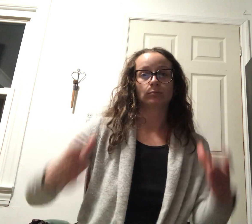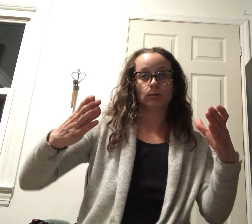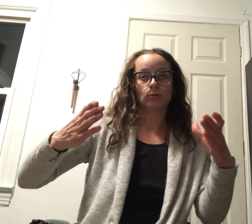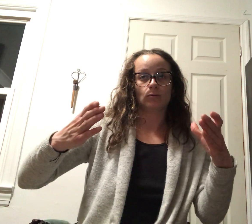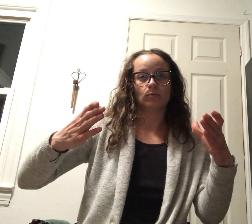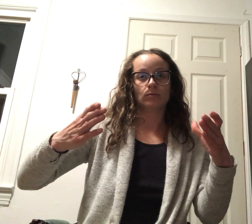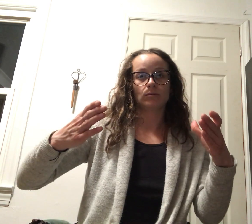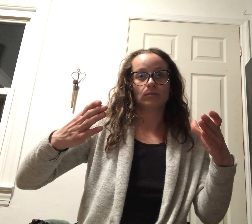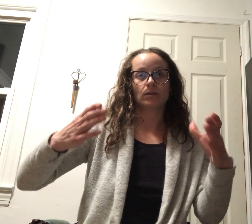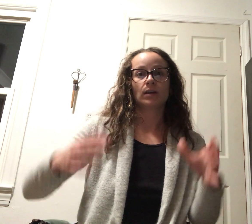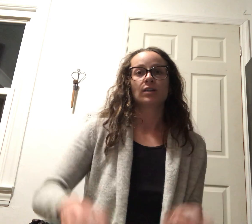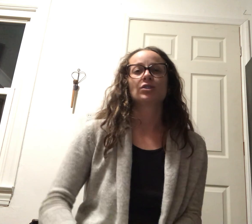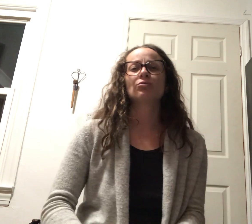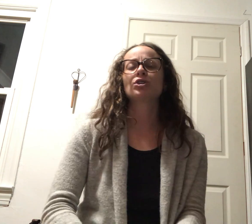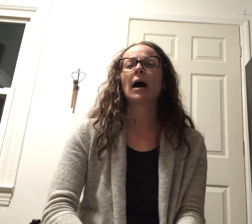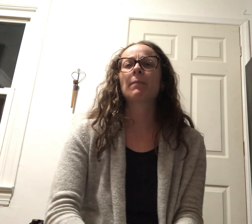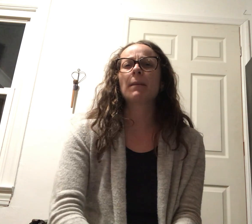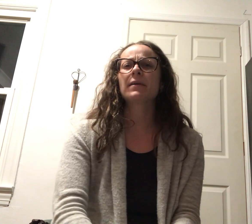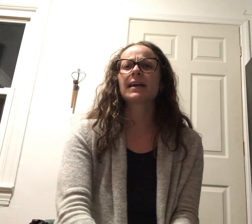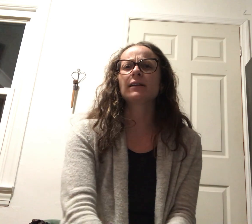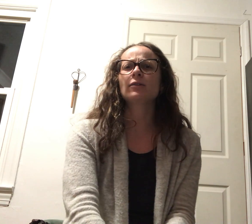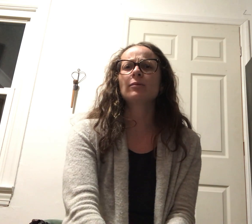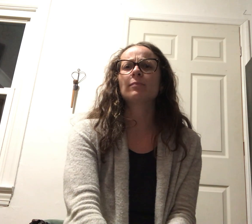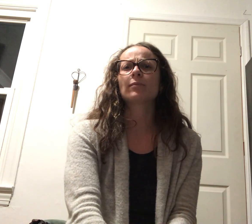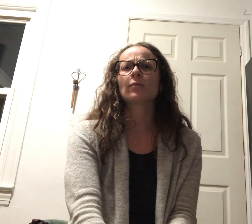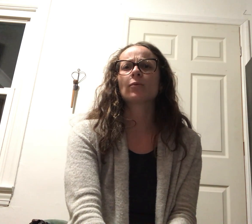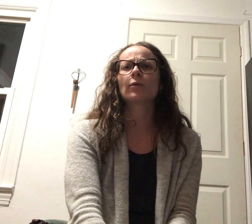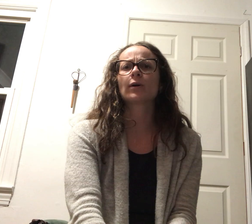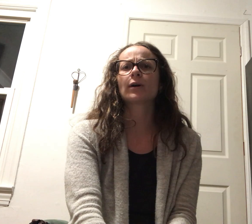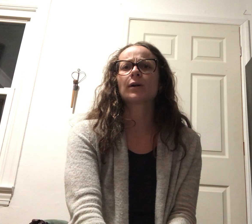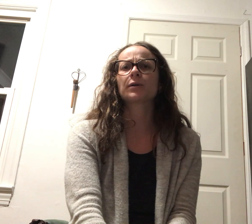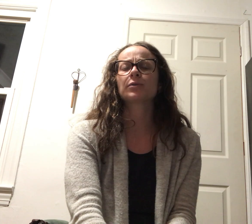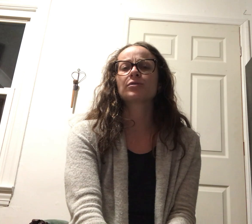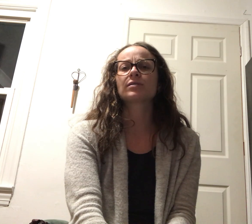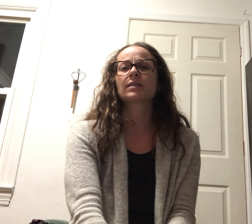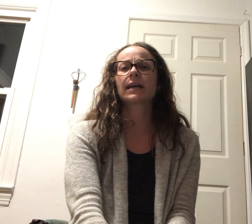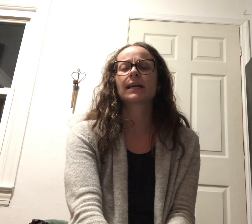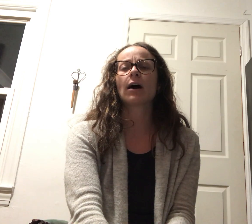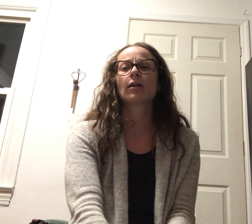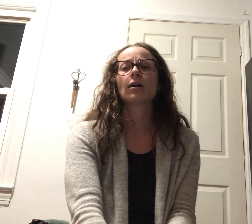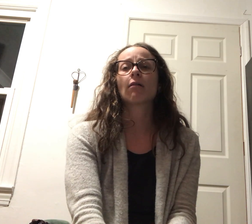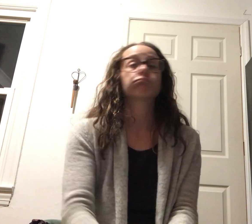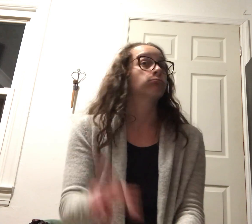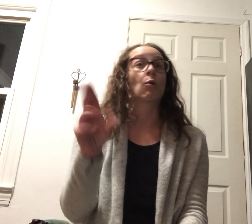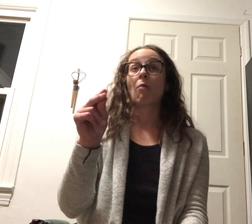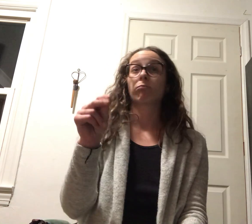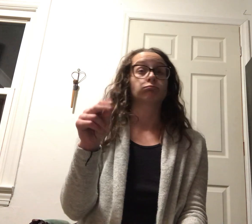Yeah, you just... Do you chop up the cantaloupe, or... No, you just eat it right out of the cantaloupe